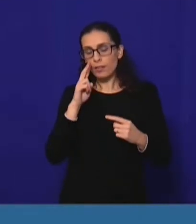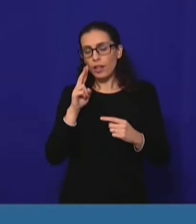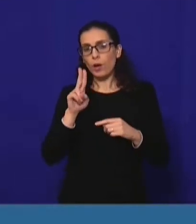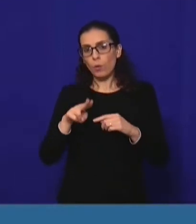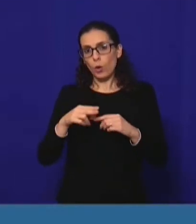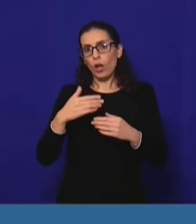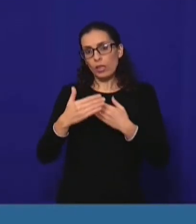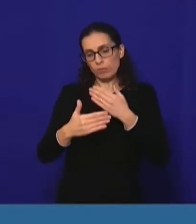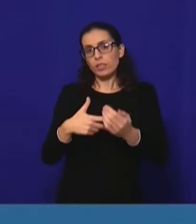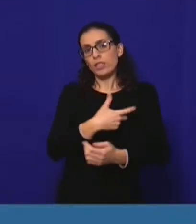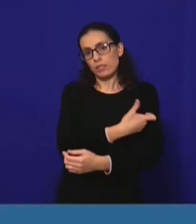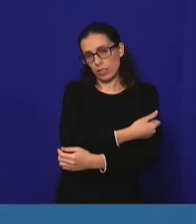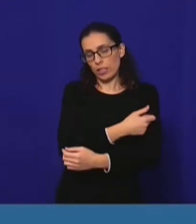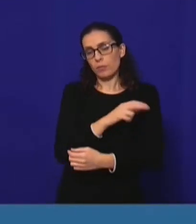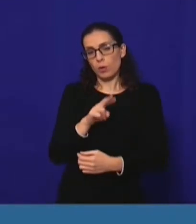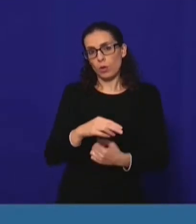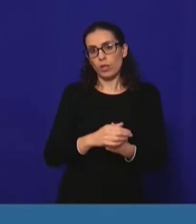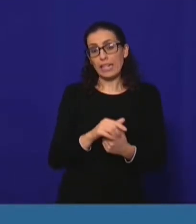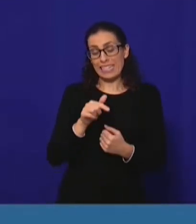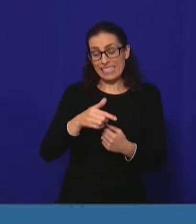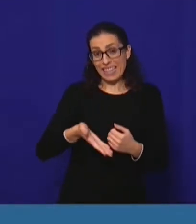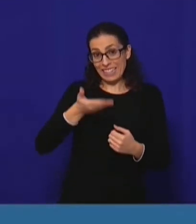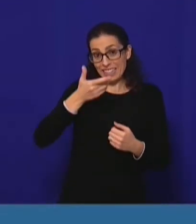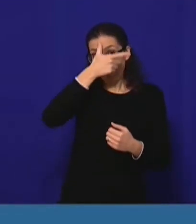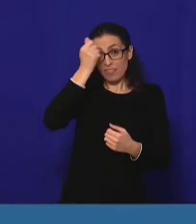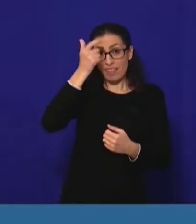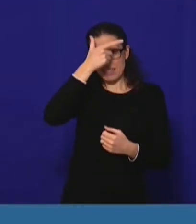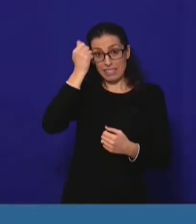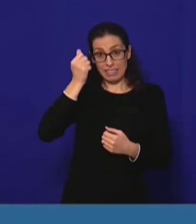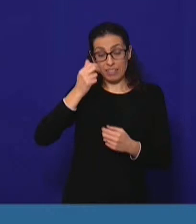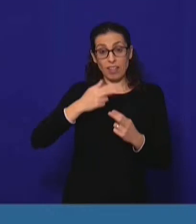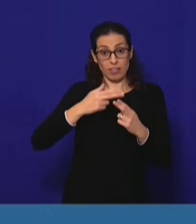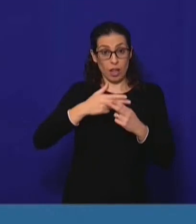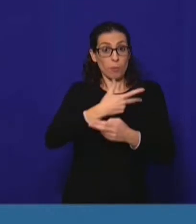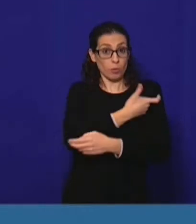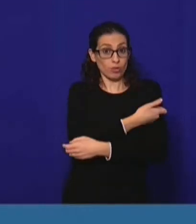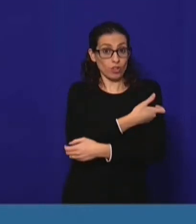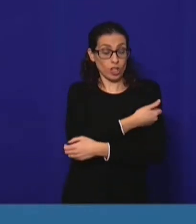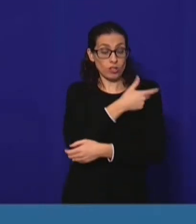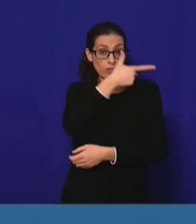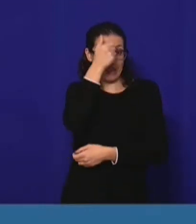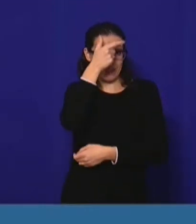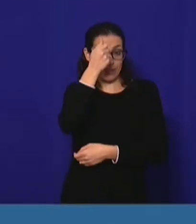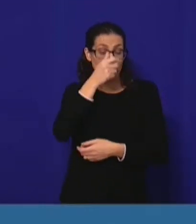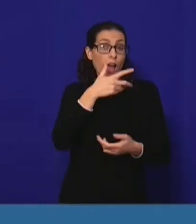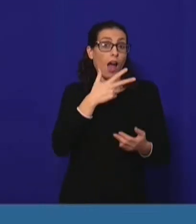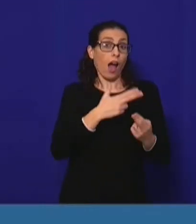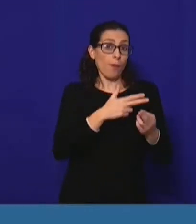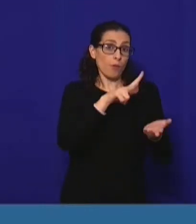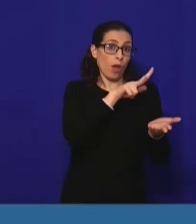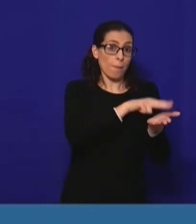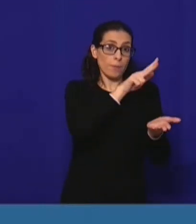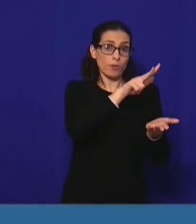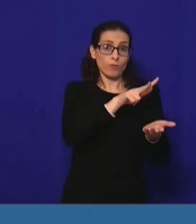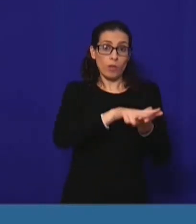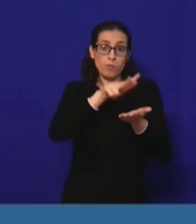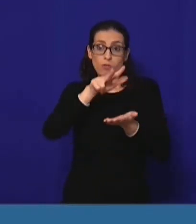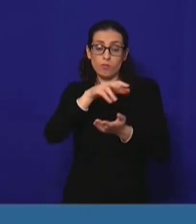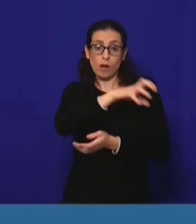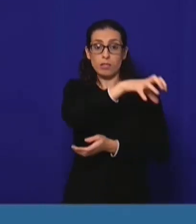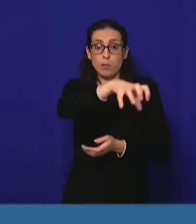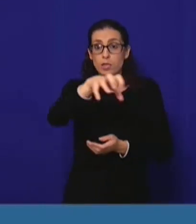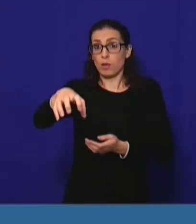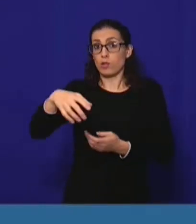Issa qegħdin jgħaddu iktar trials, rajna li diġà kienet il-liċenzjata f'pajjiżi oħrajn, diġà rajna li